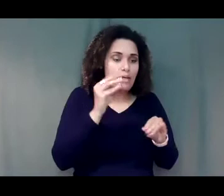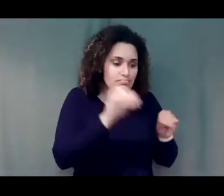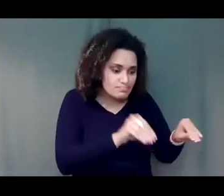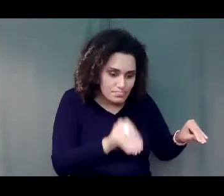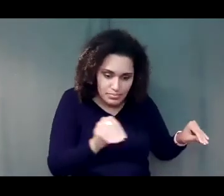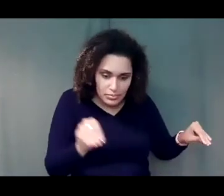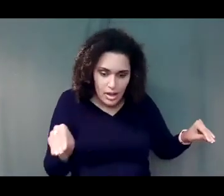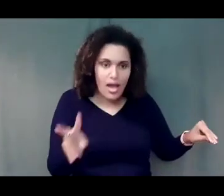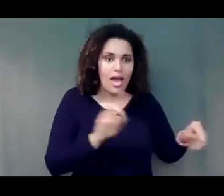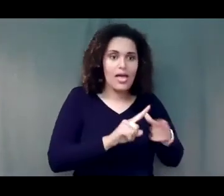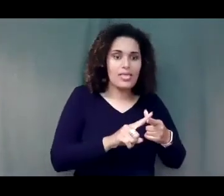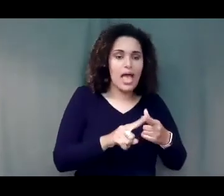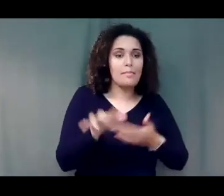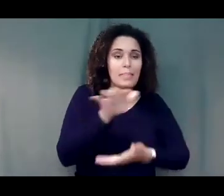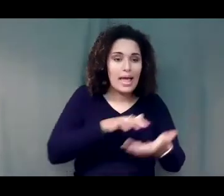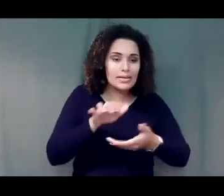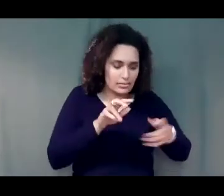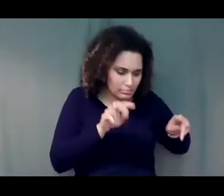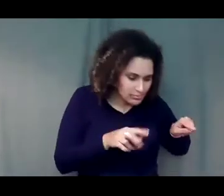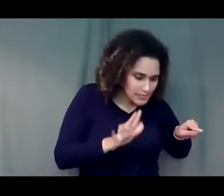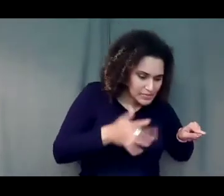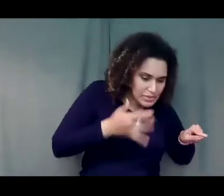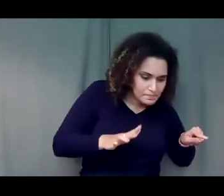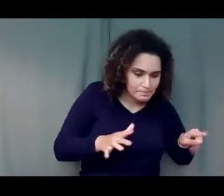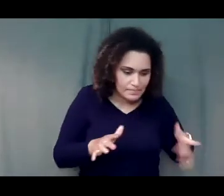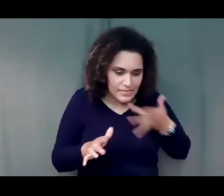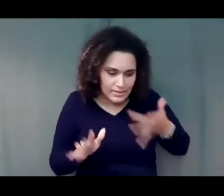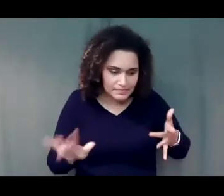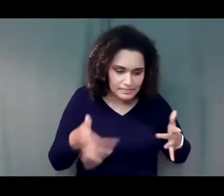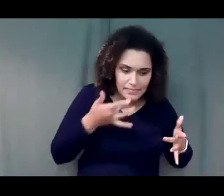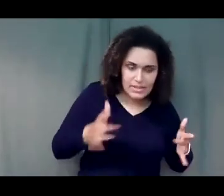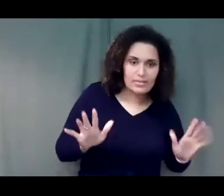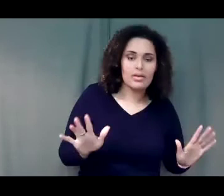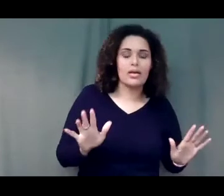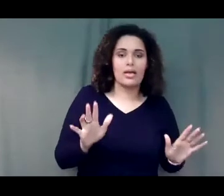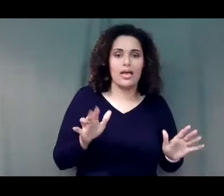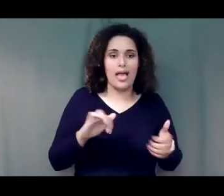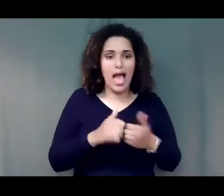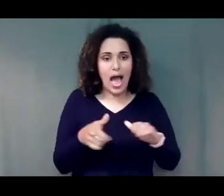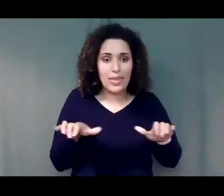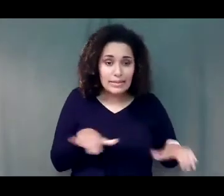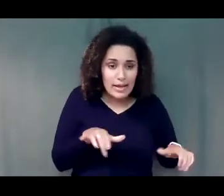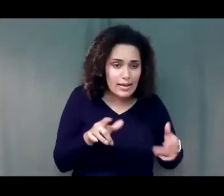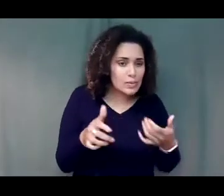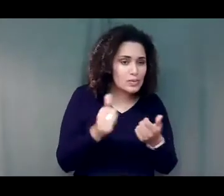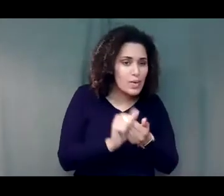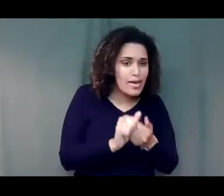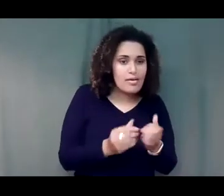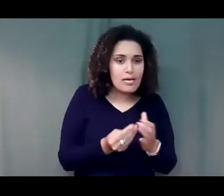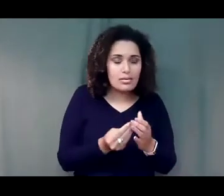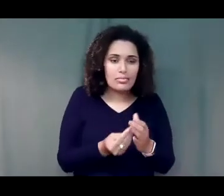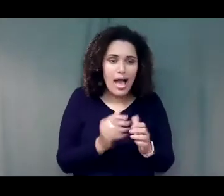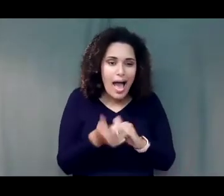attention when we get to the blending phase of how those wines performed, I guess, or how they've grown in different